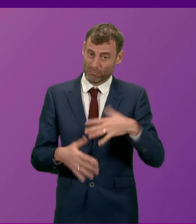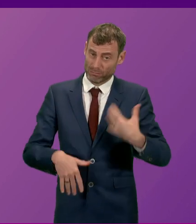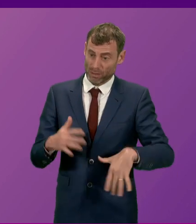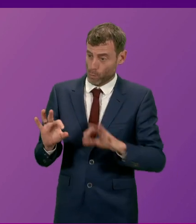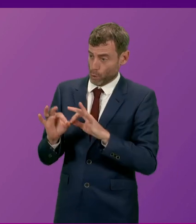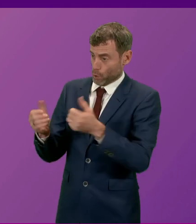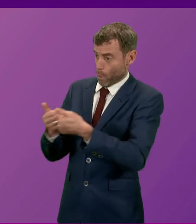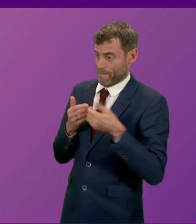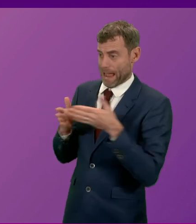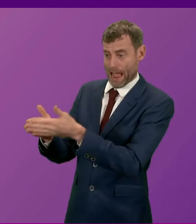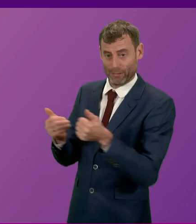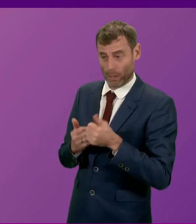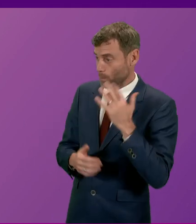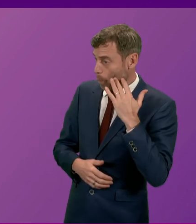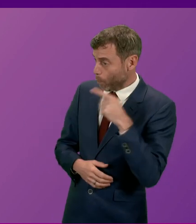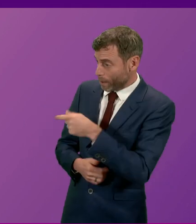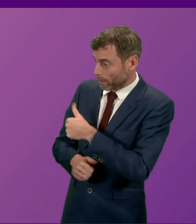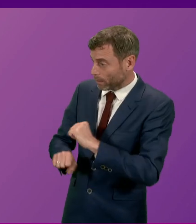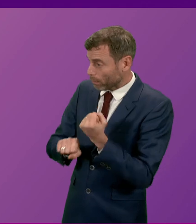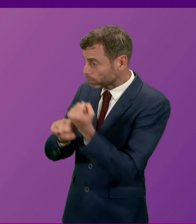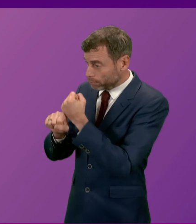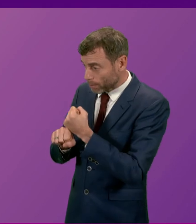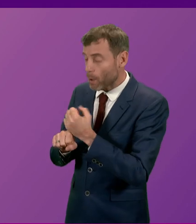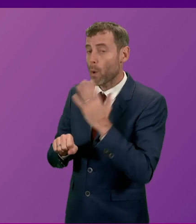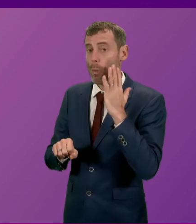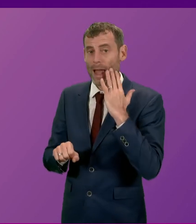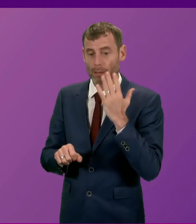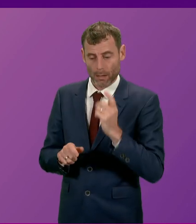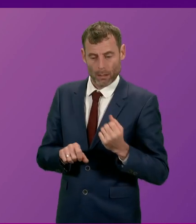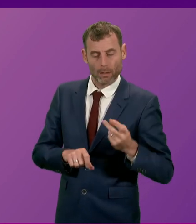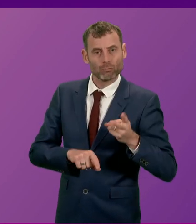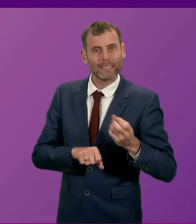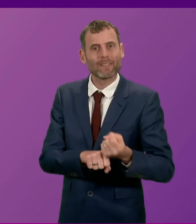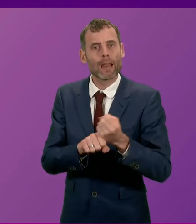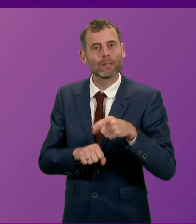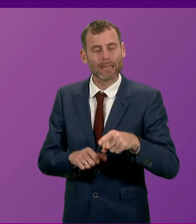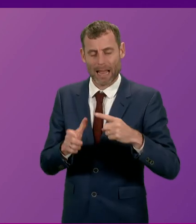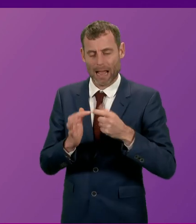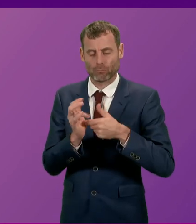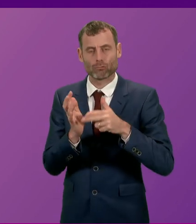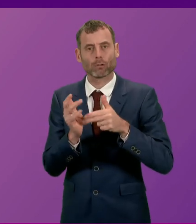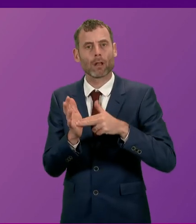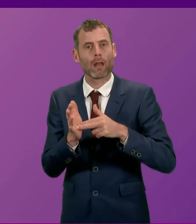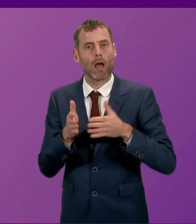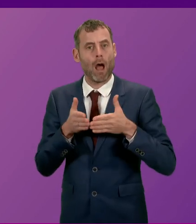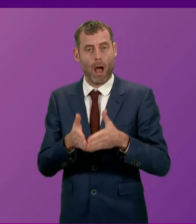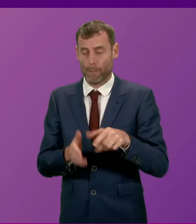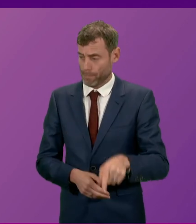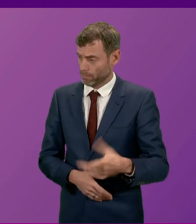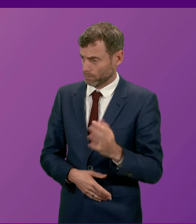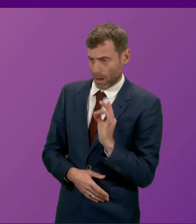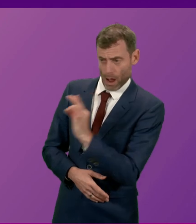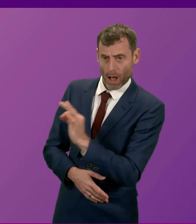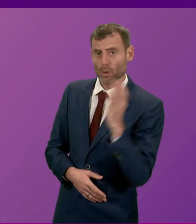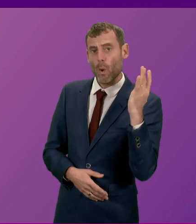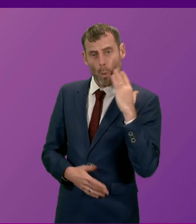With no obvious progress as yet on the redevelopment of Ardrossan Harbour, how will the Scottish Government and its agencies ensure the ferry service to Arran,